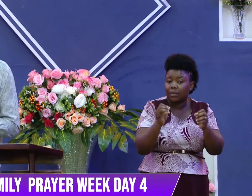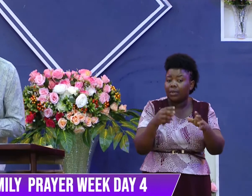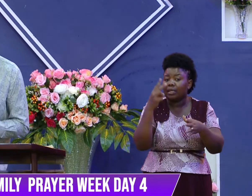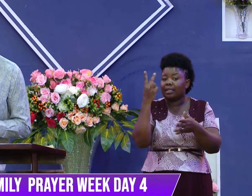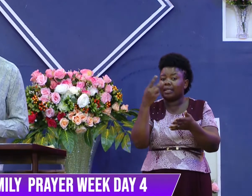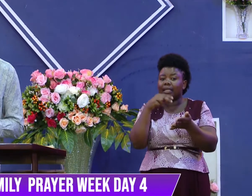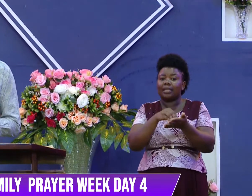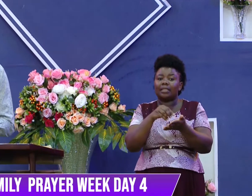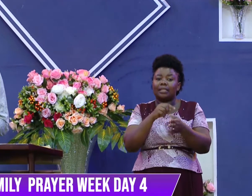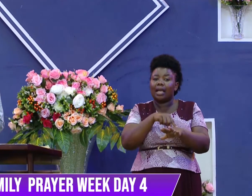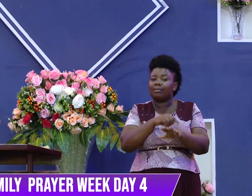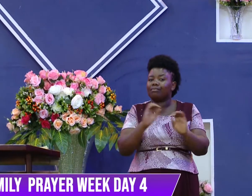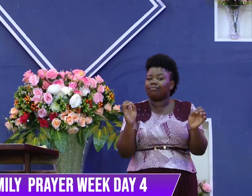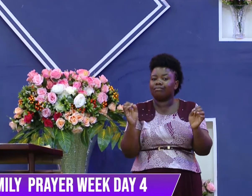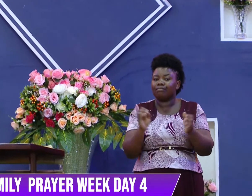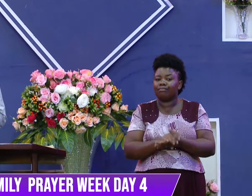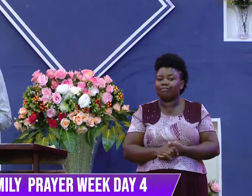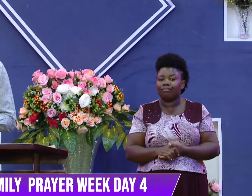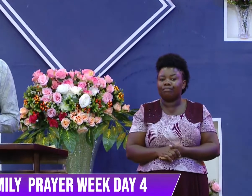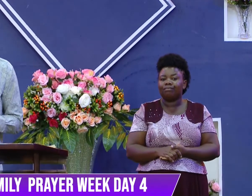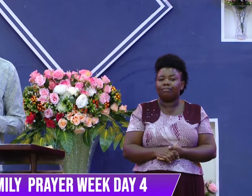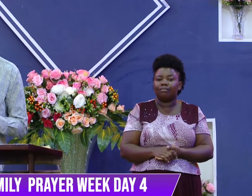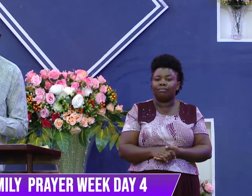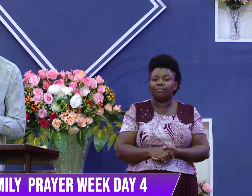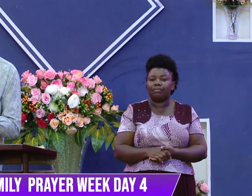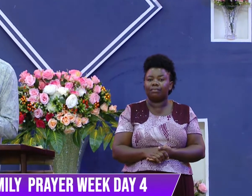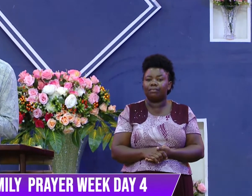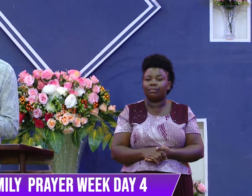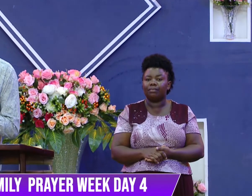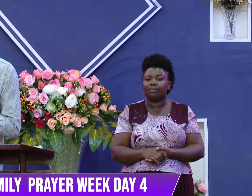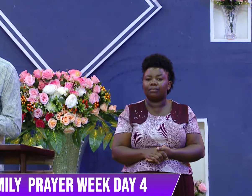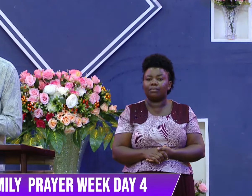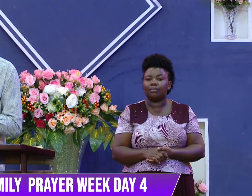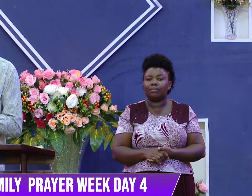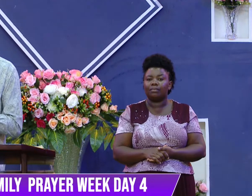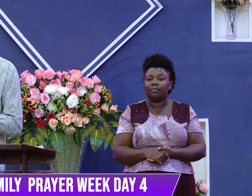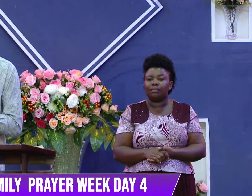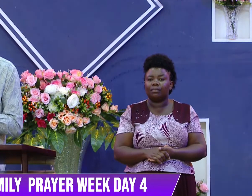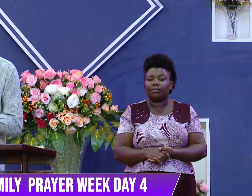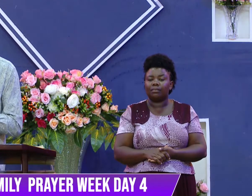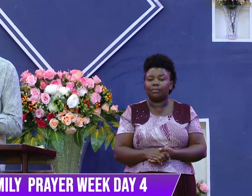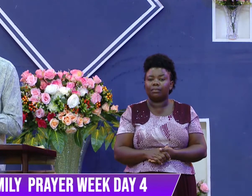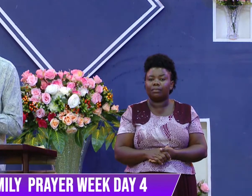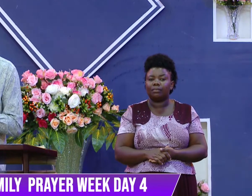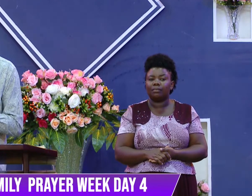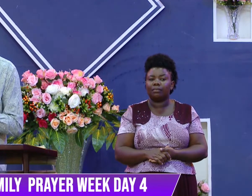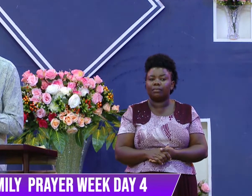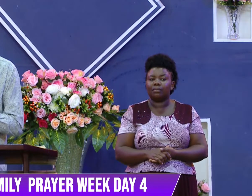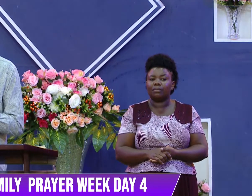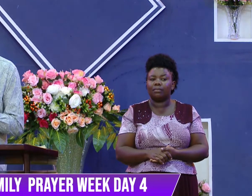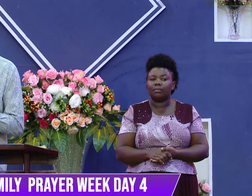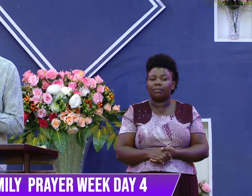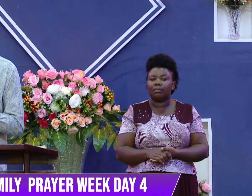lwakubiri. And the Lord asked me, what do you see, Amos? A plumb line, I replied. Then the Lord said,